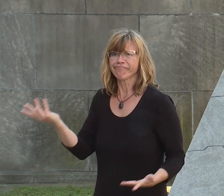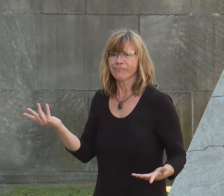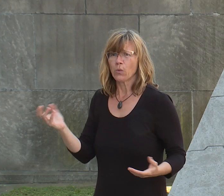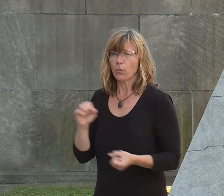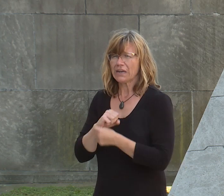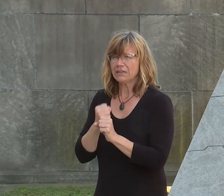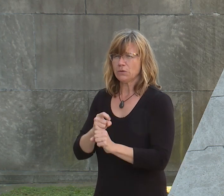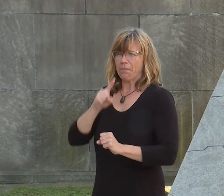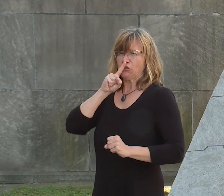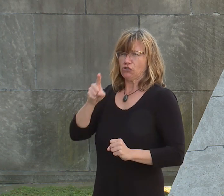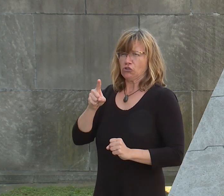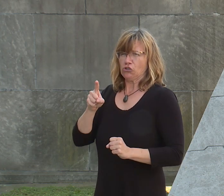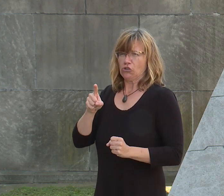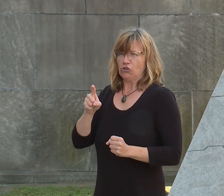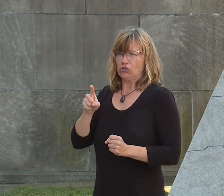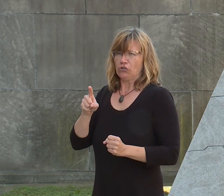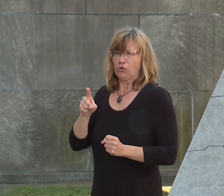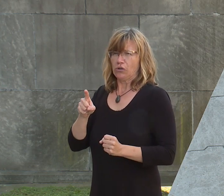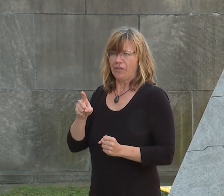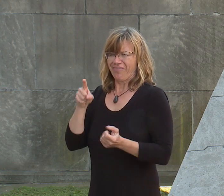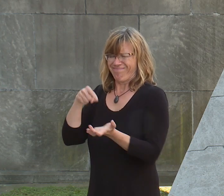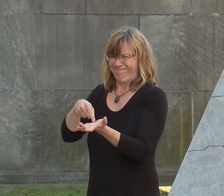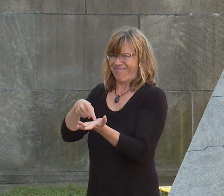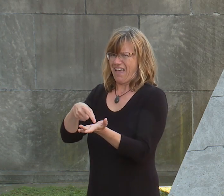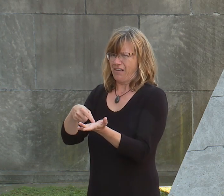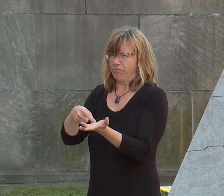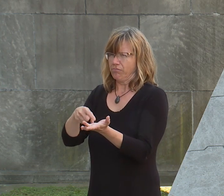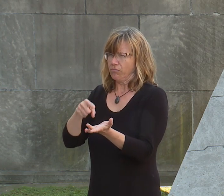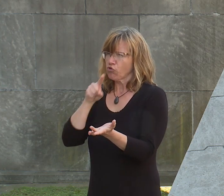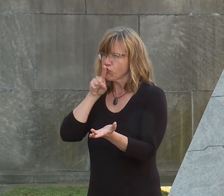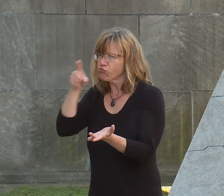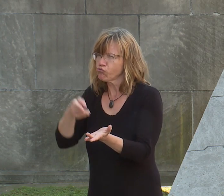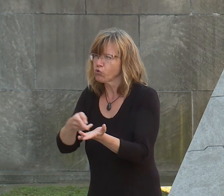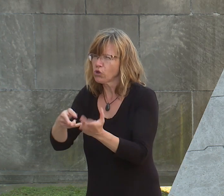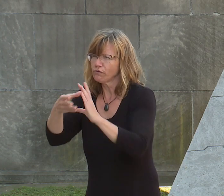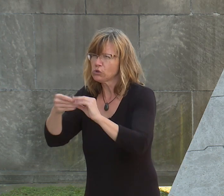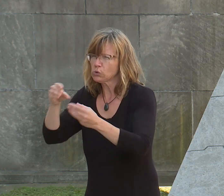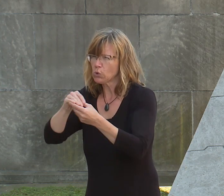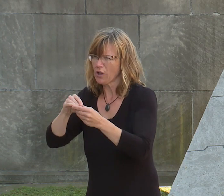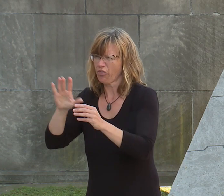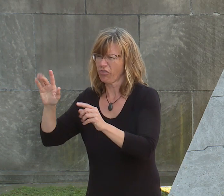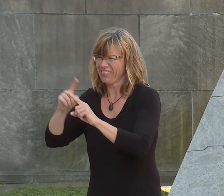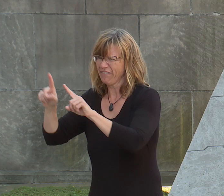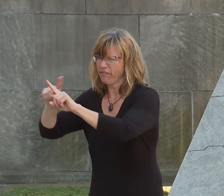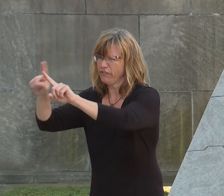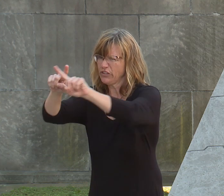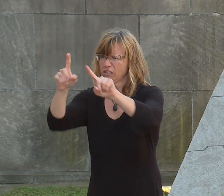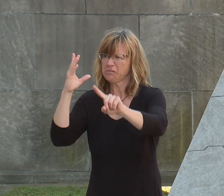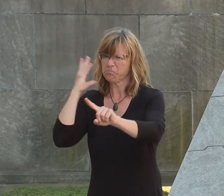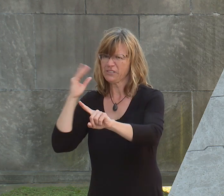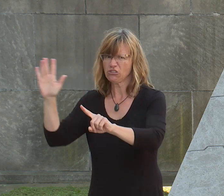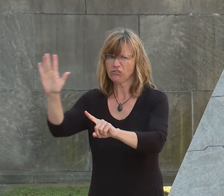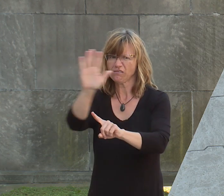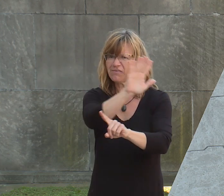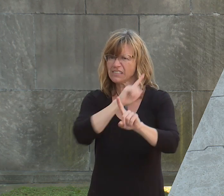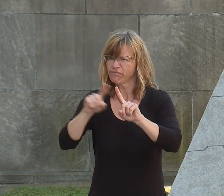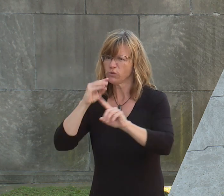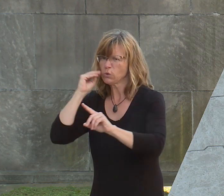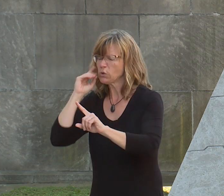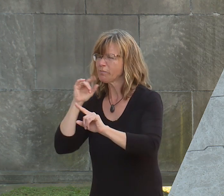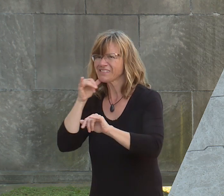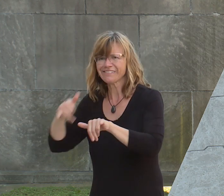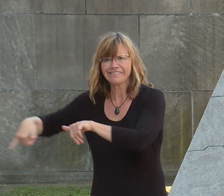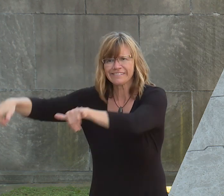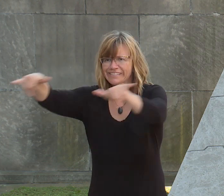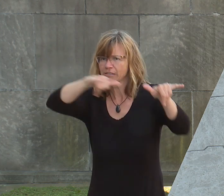the reality of people in Baltimore City schools and these families. These are our children. These are not pawns for you guys to play on. These are the future of our